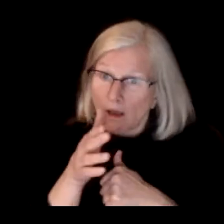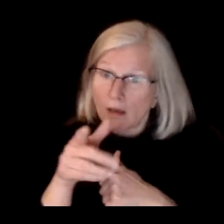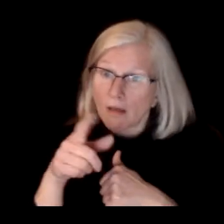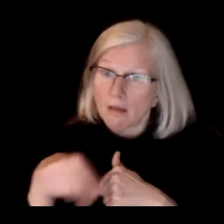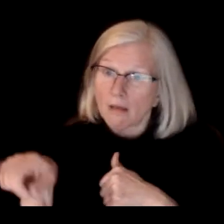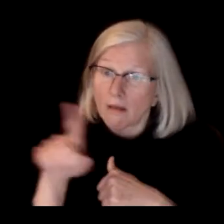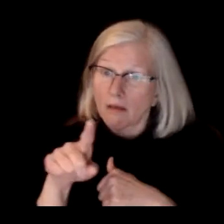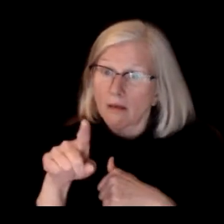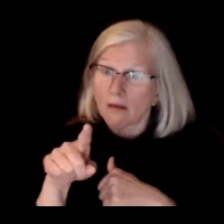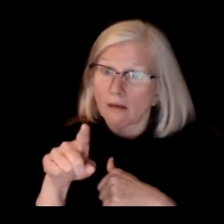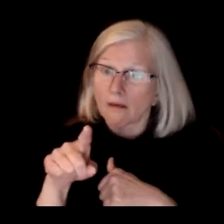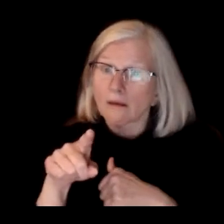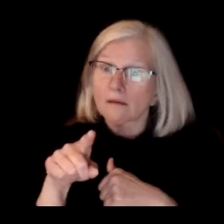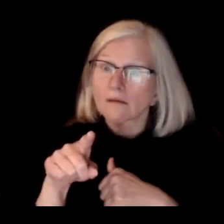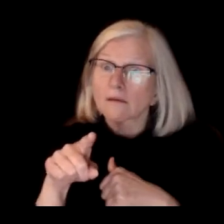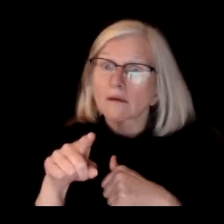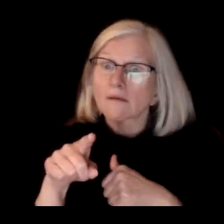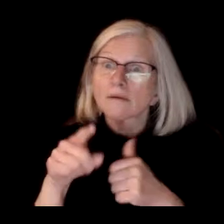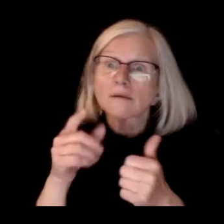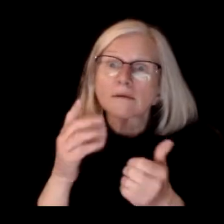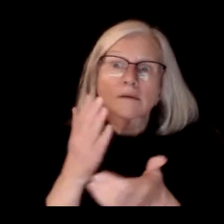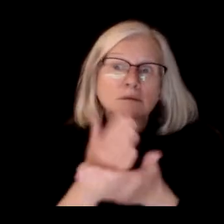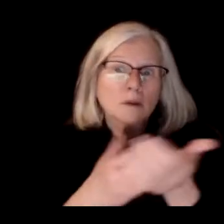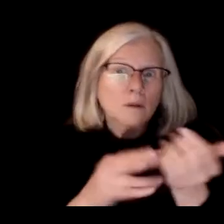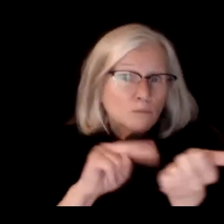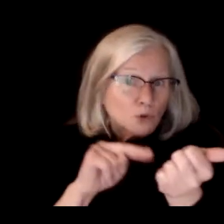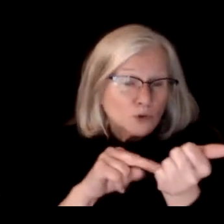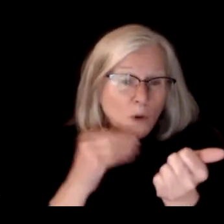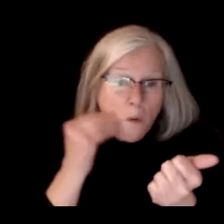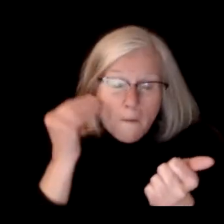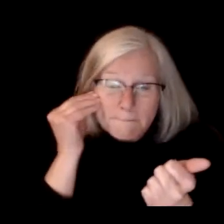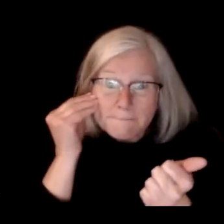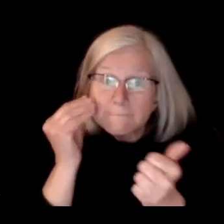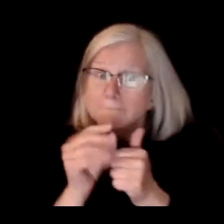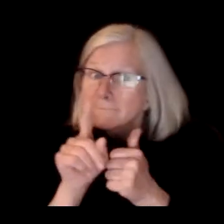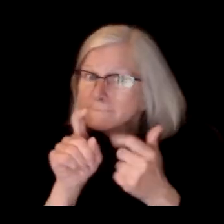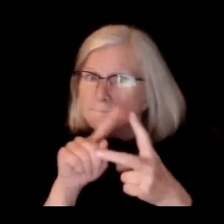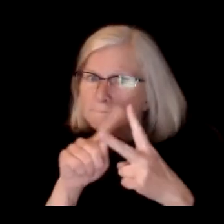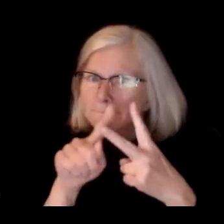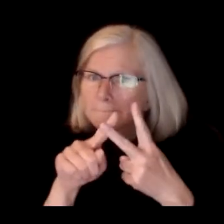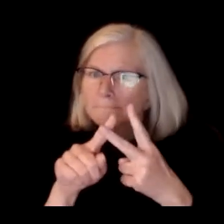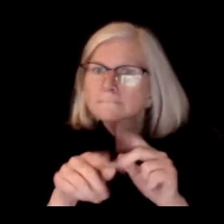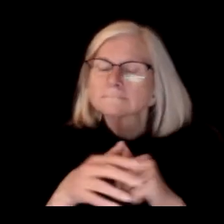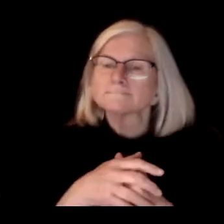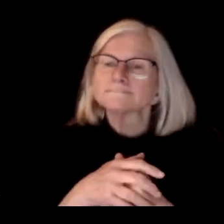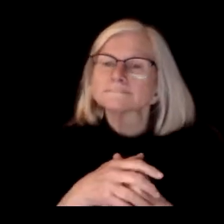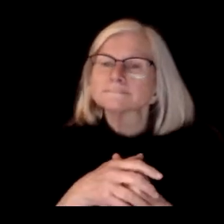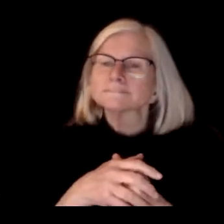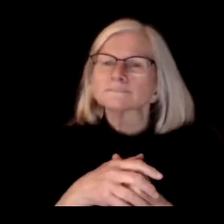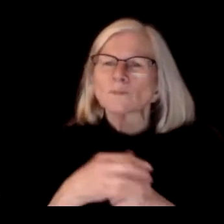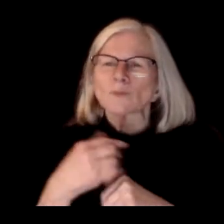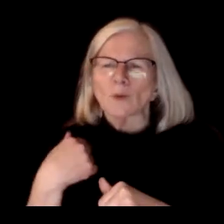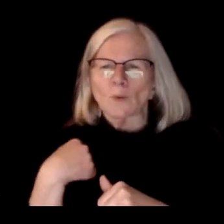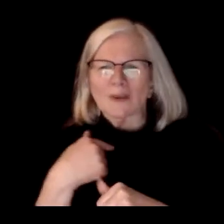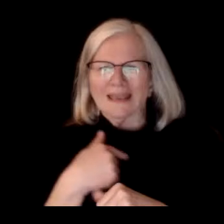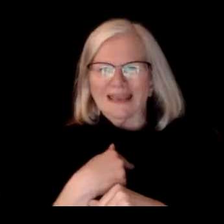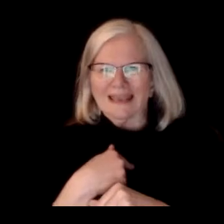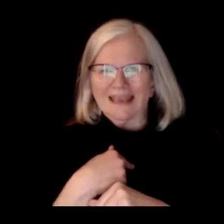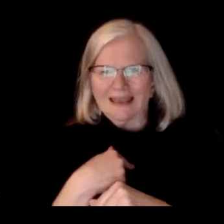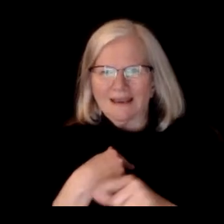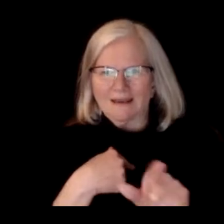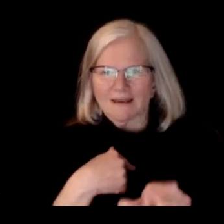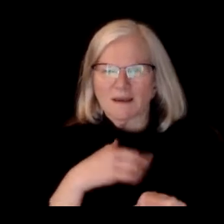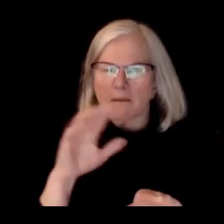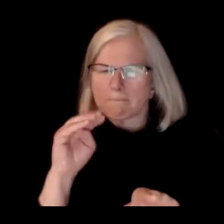We are, as we've talked about, a little hampered by the lack of a lot of data